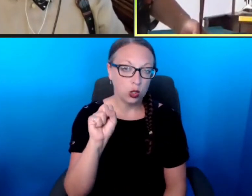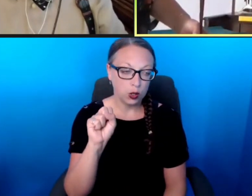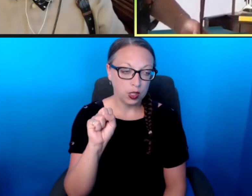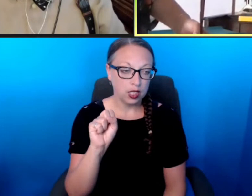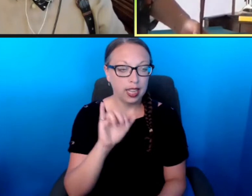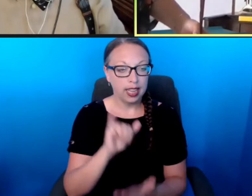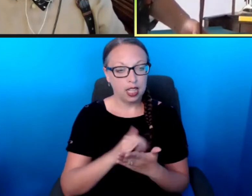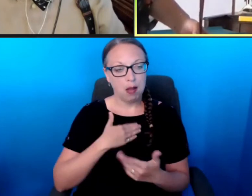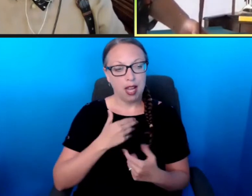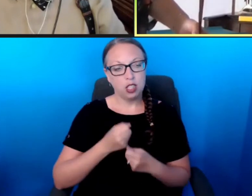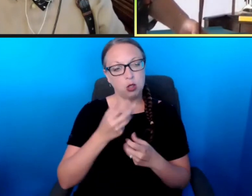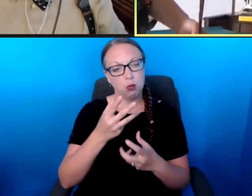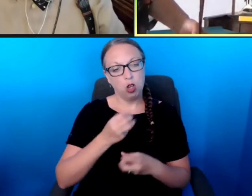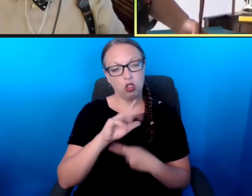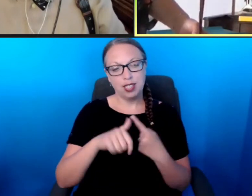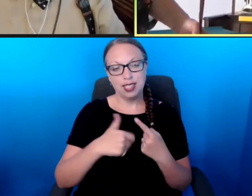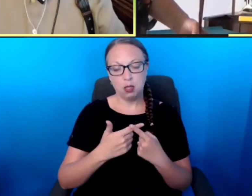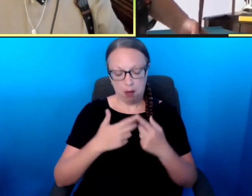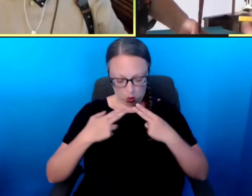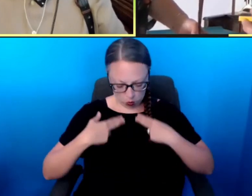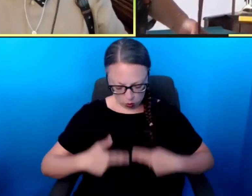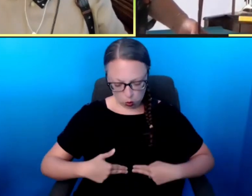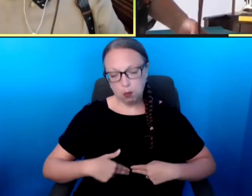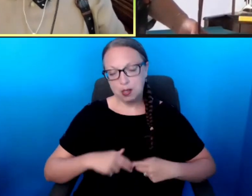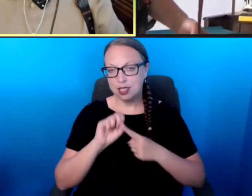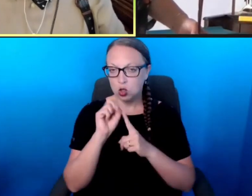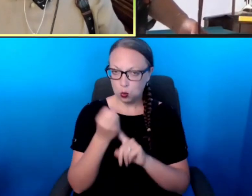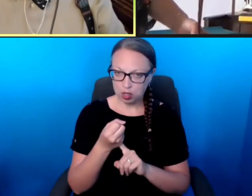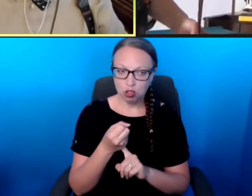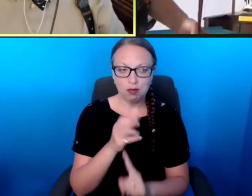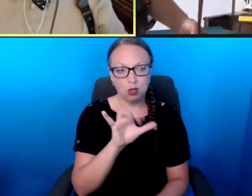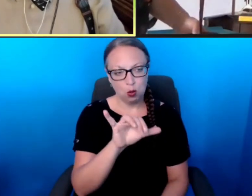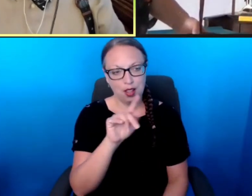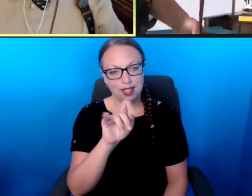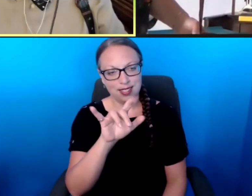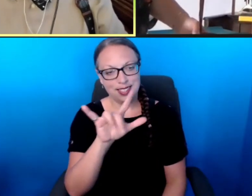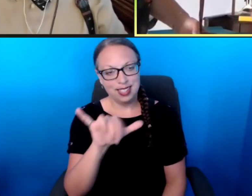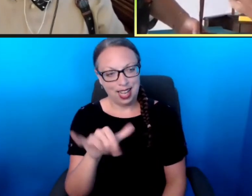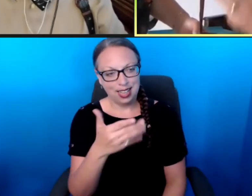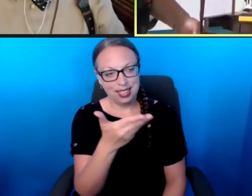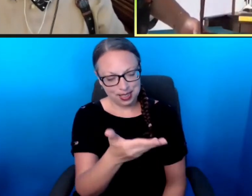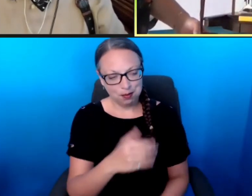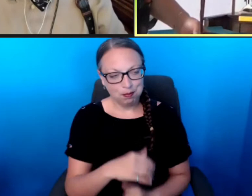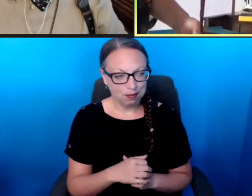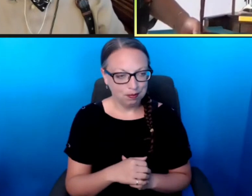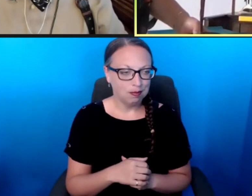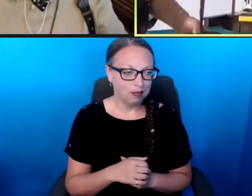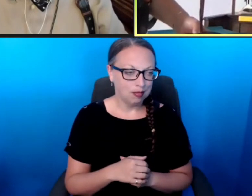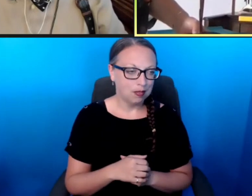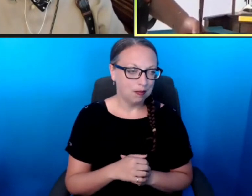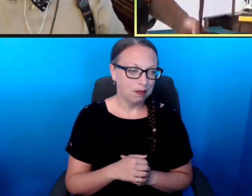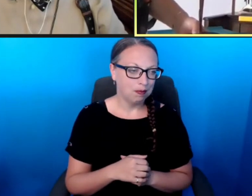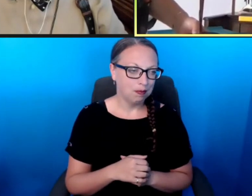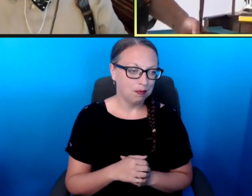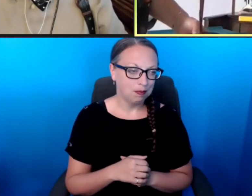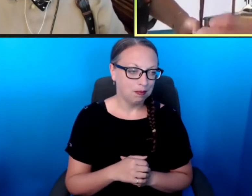my work. It's about the human condition, and so Tally's. And this brought, that was